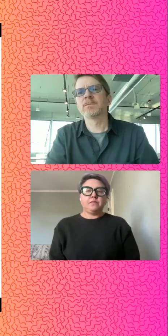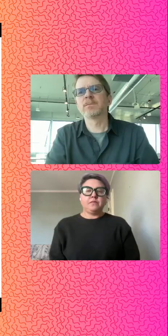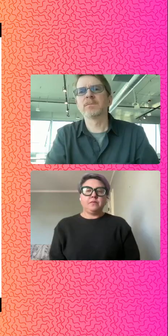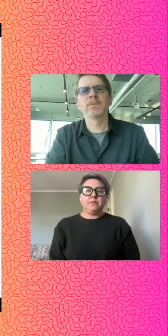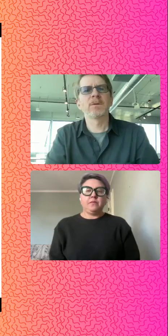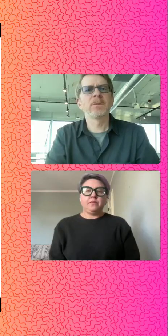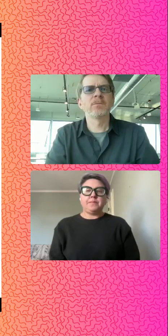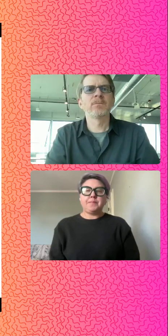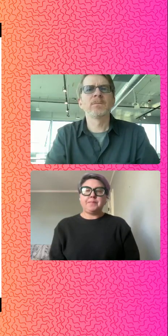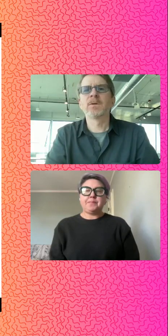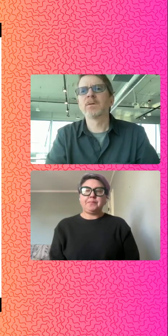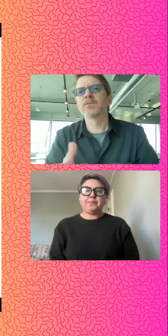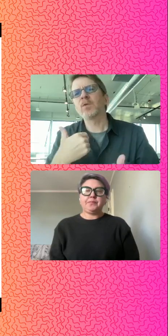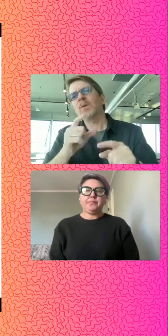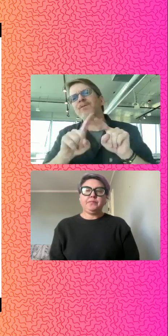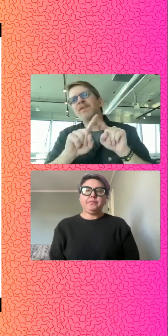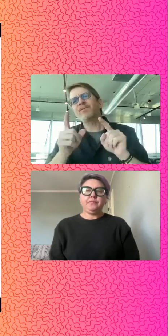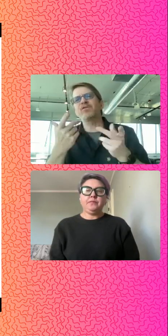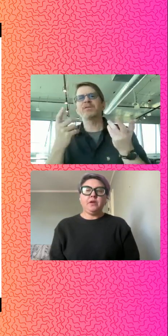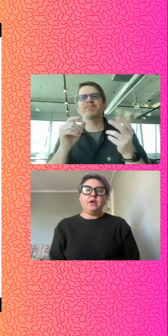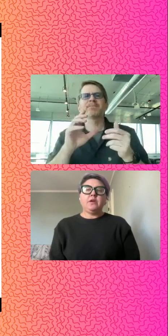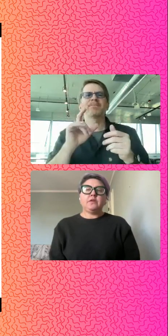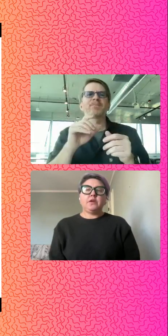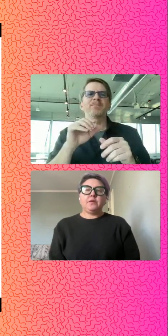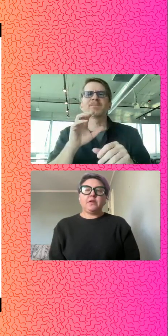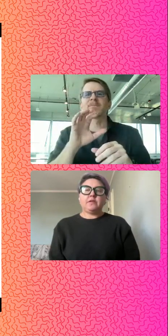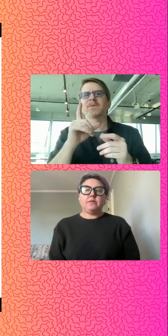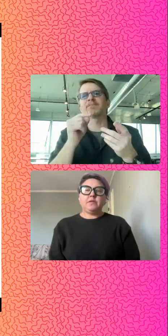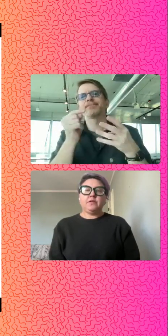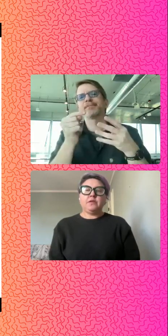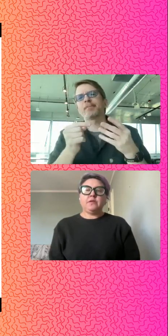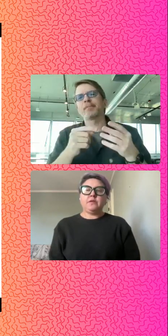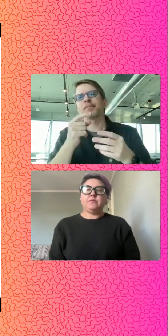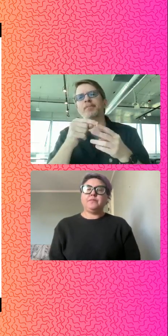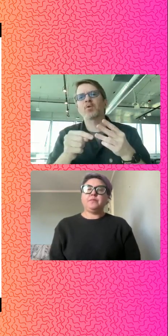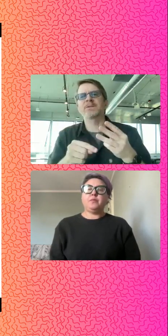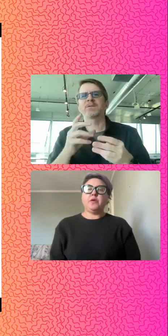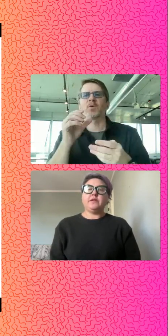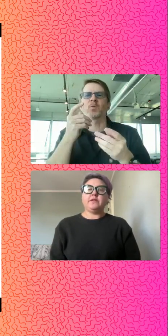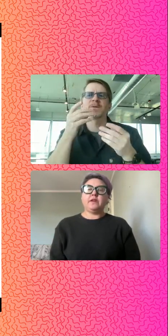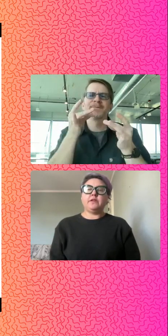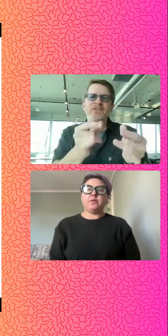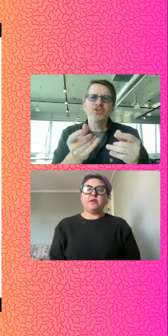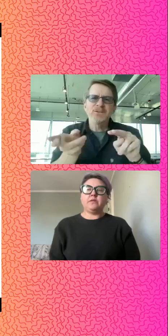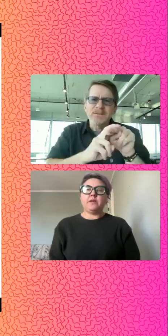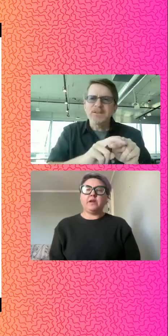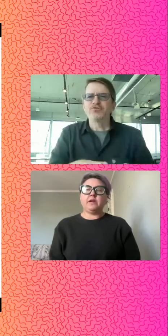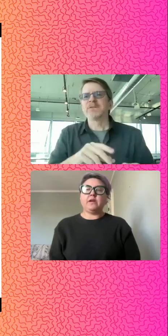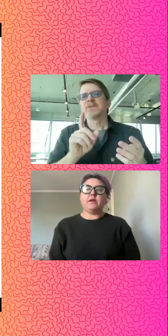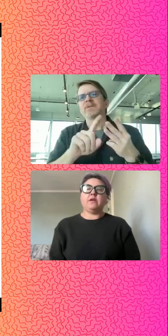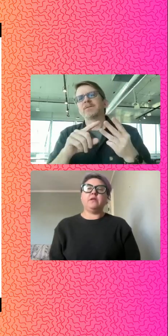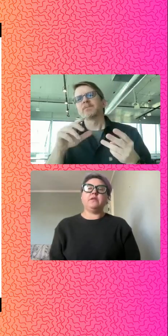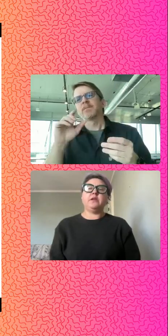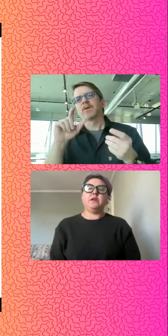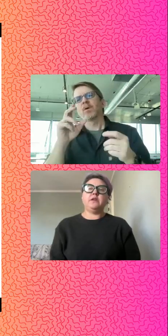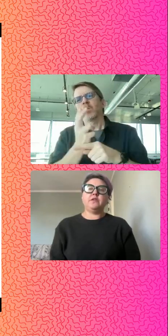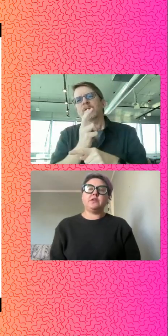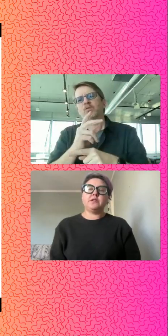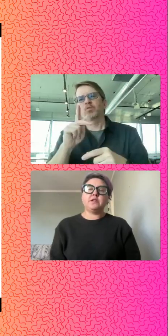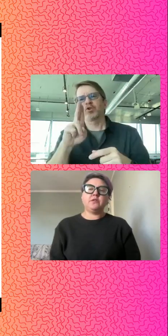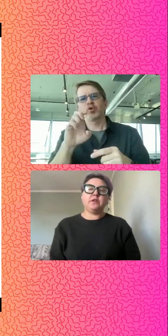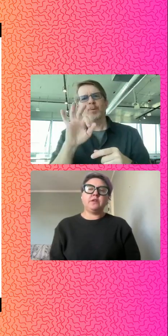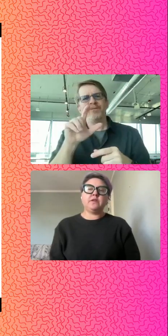So here we've got some different points that I just wanted to make.